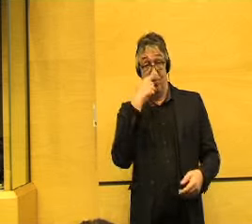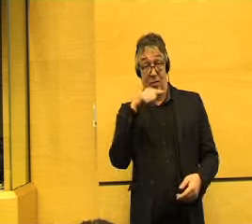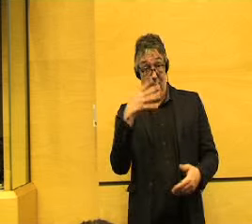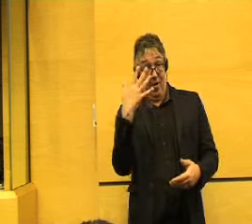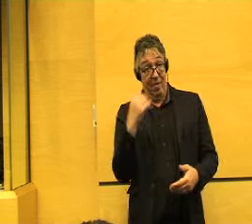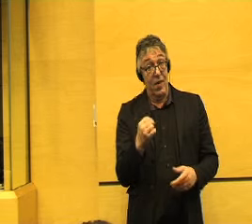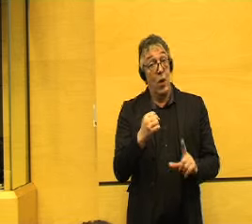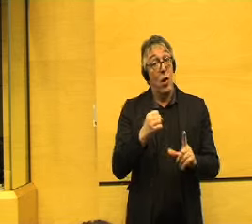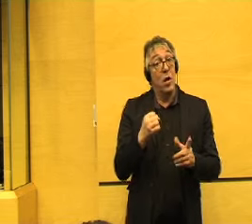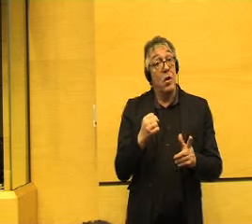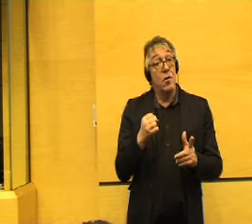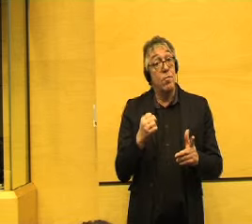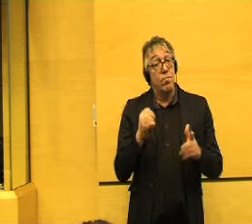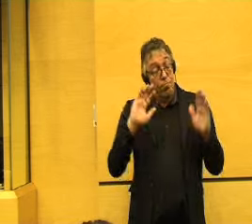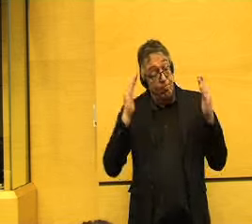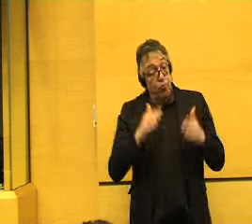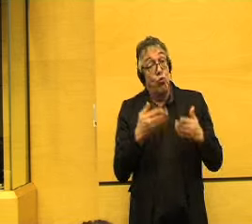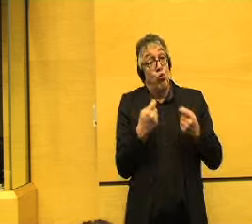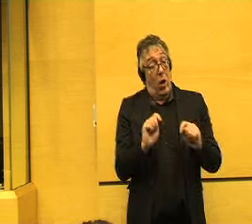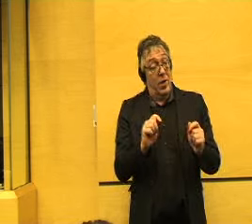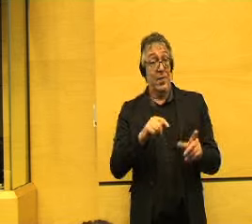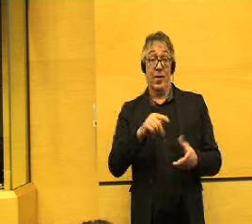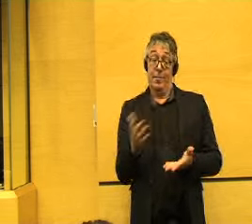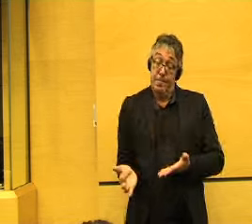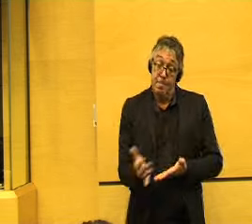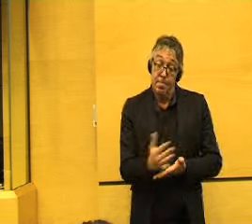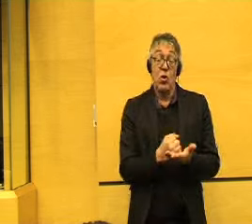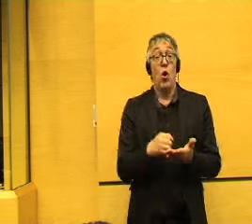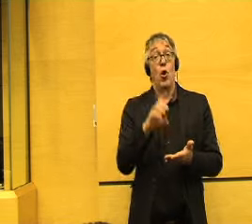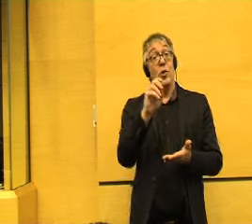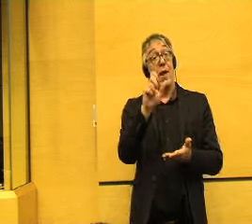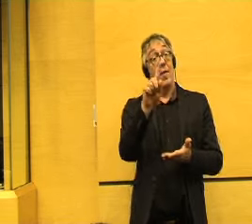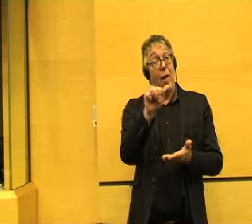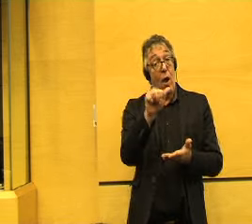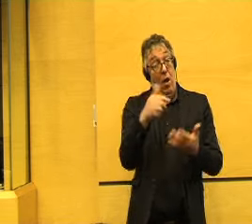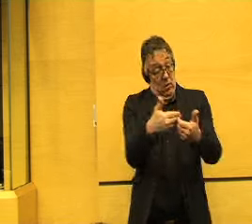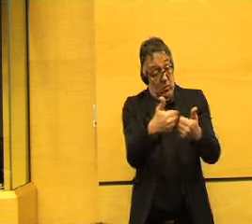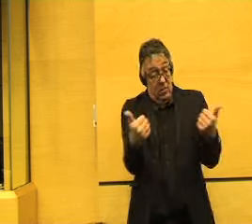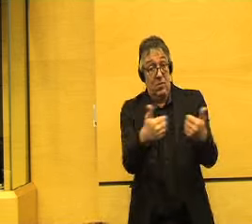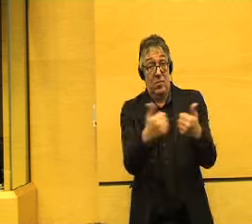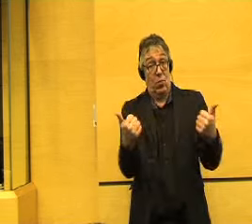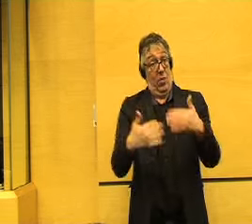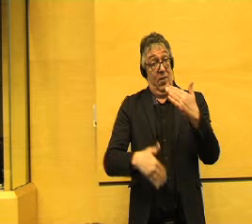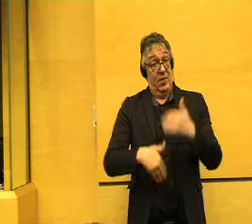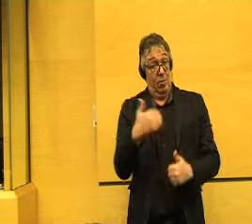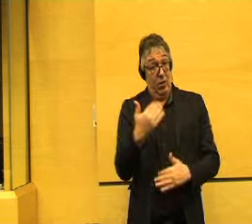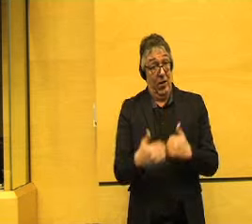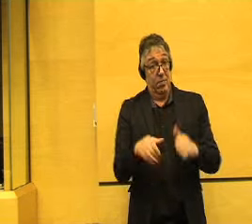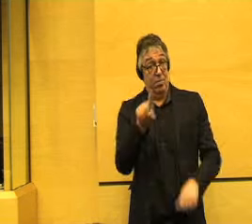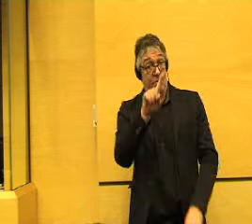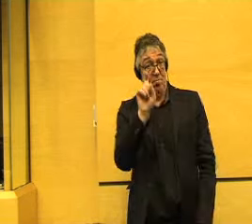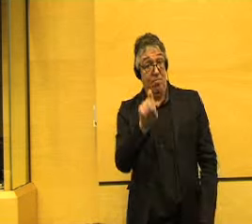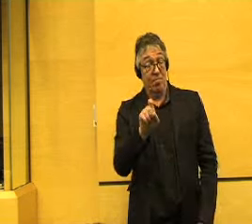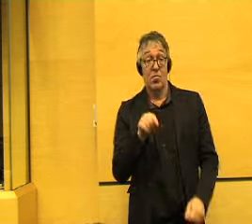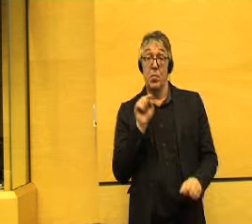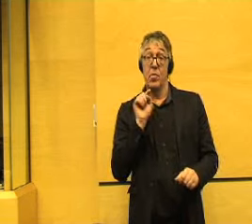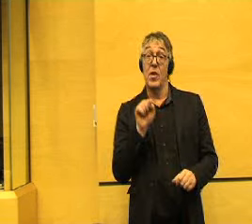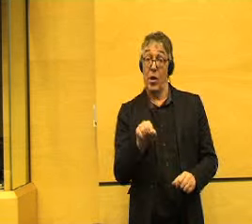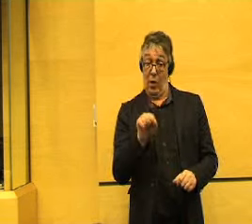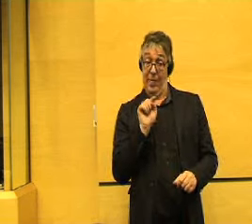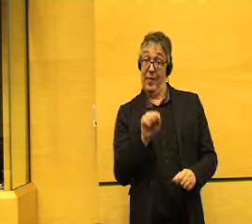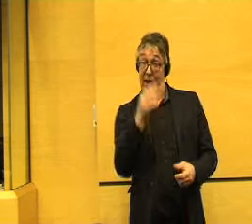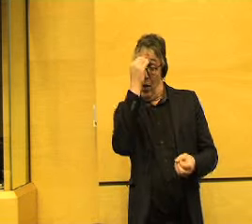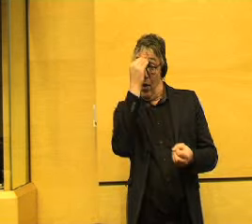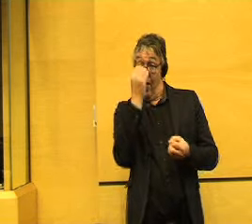how statistics and this information is disseminated, whether the information itself is